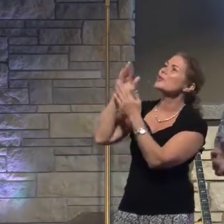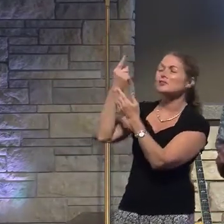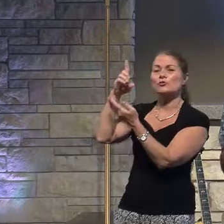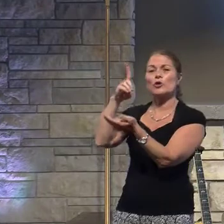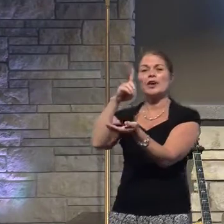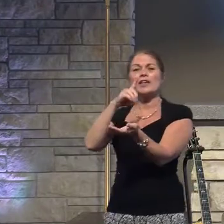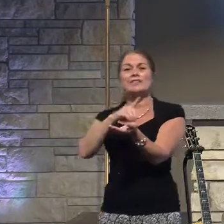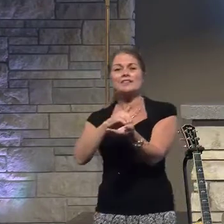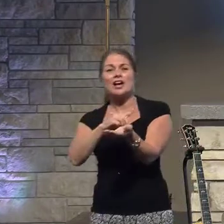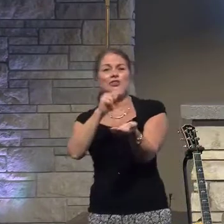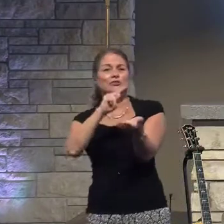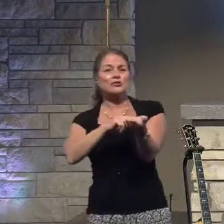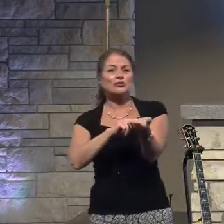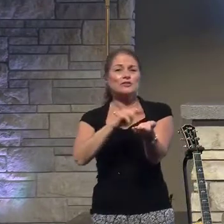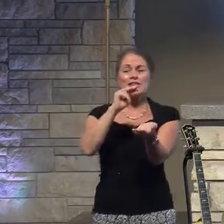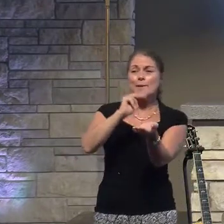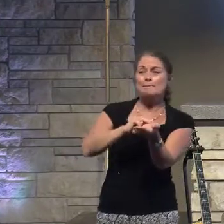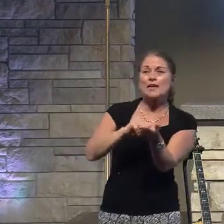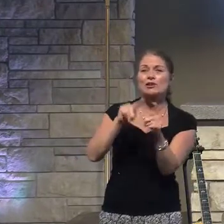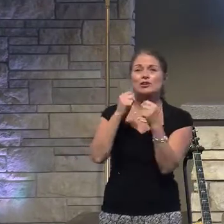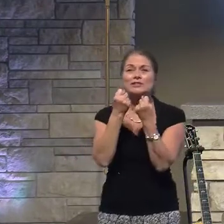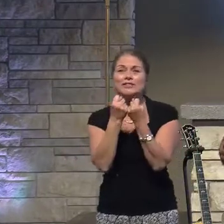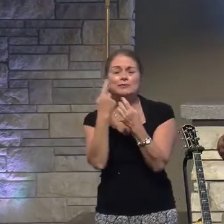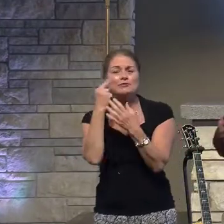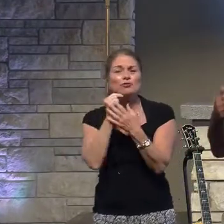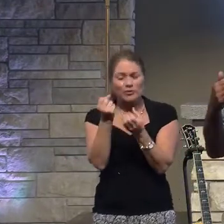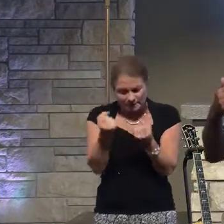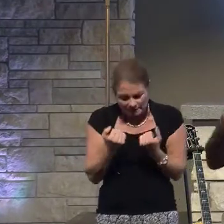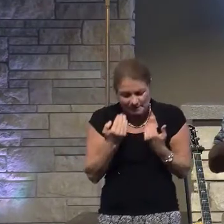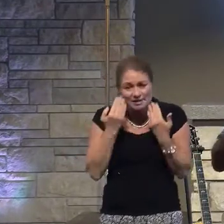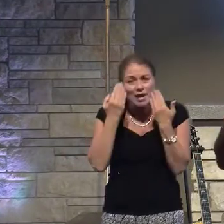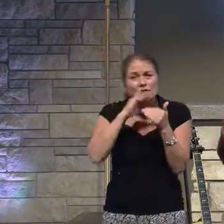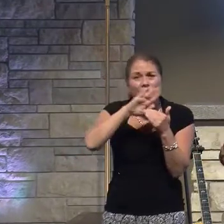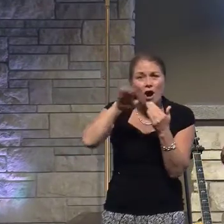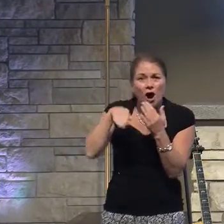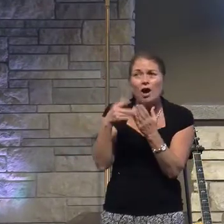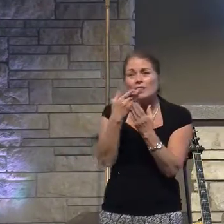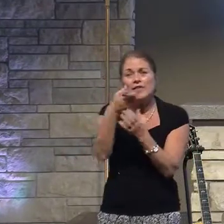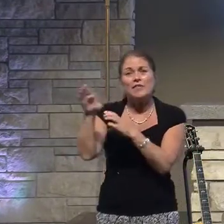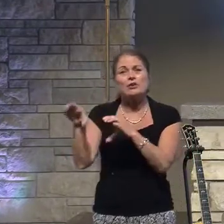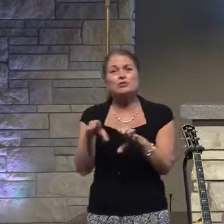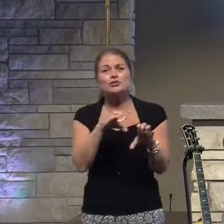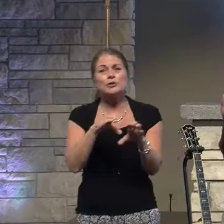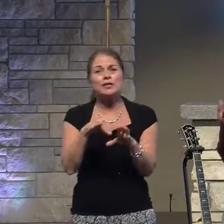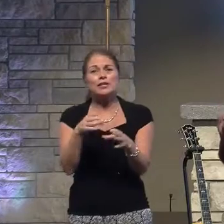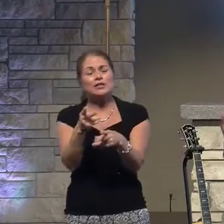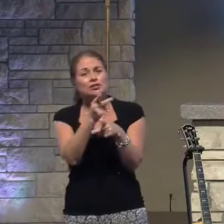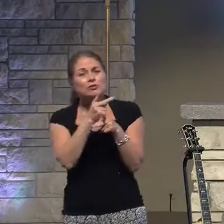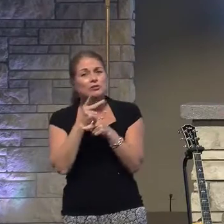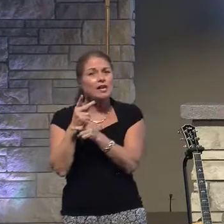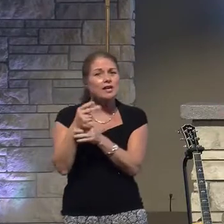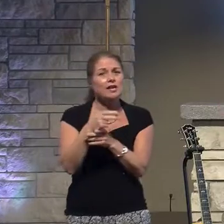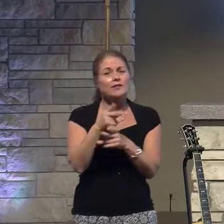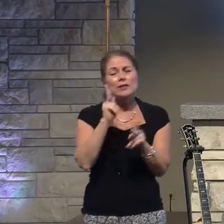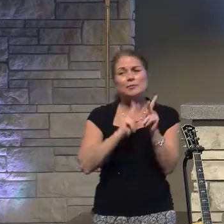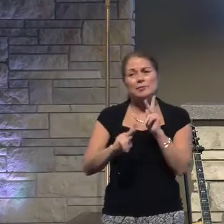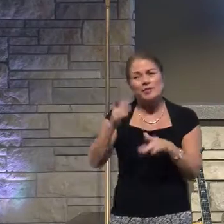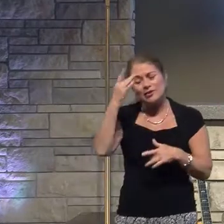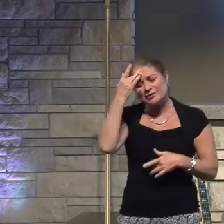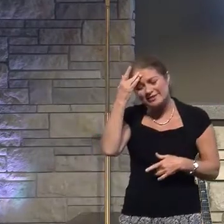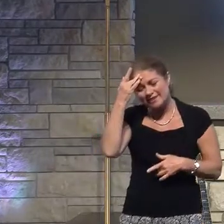and the nurses, for all the medical teams, for their sacrifice and all that they're doing to take care of those who are ill and